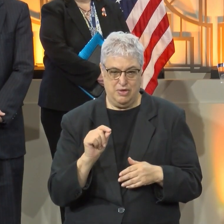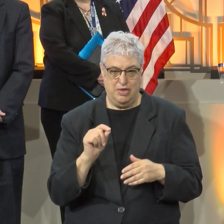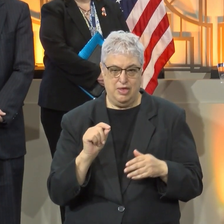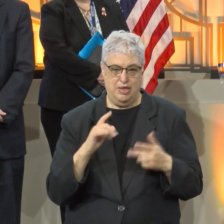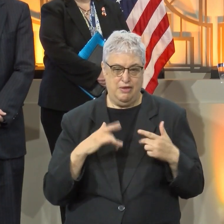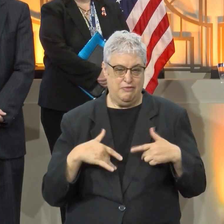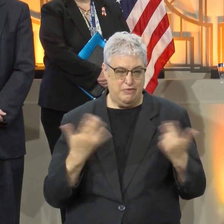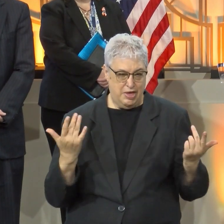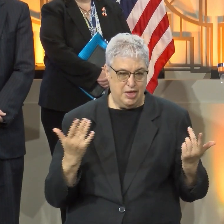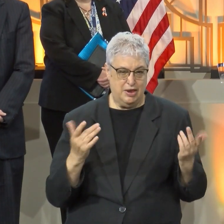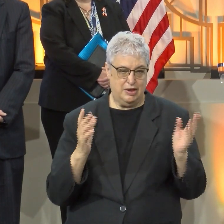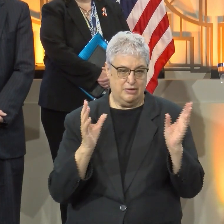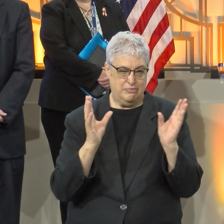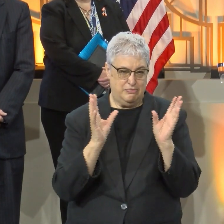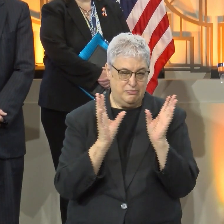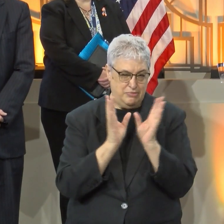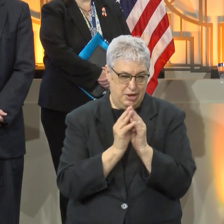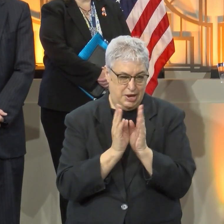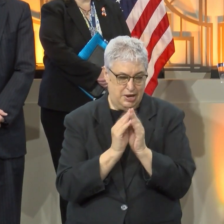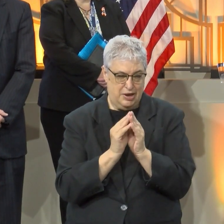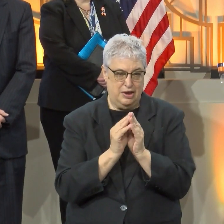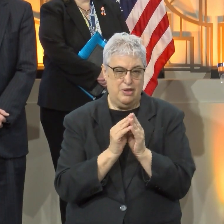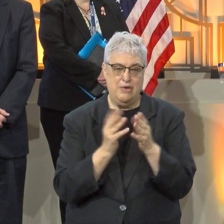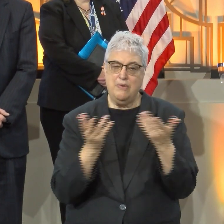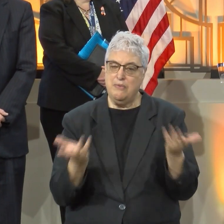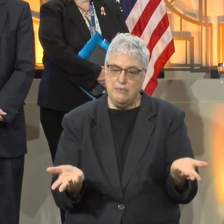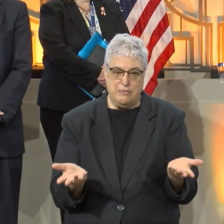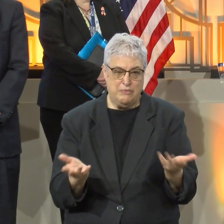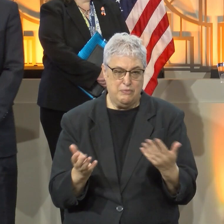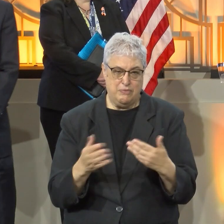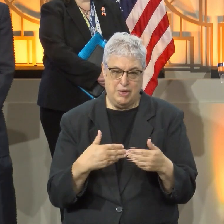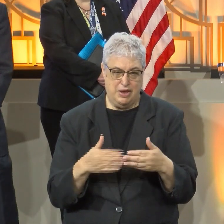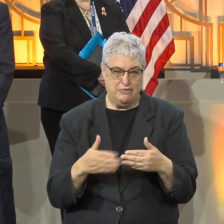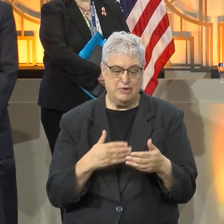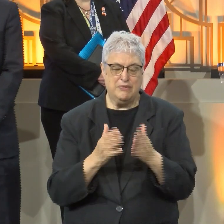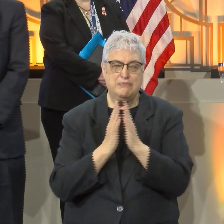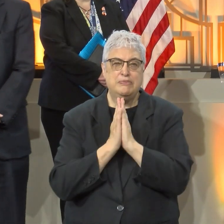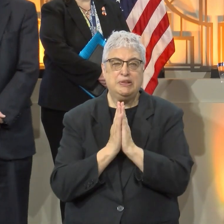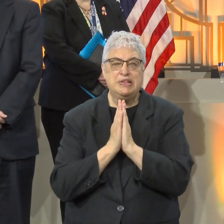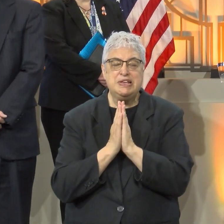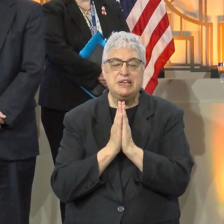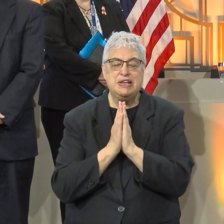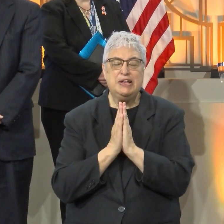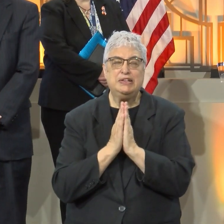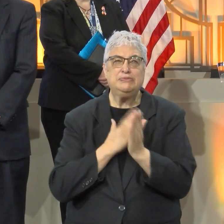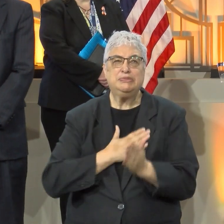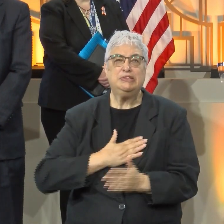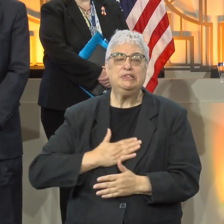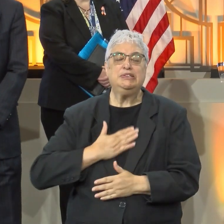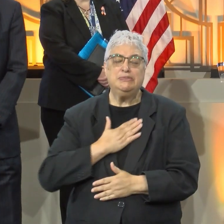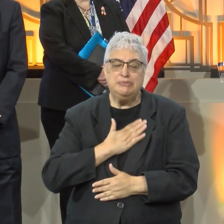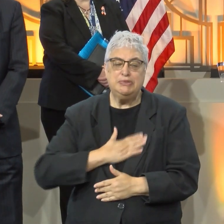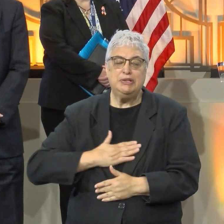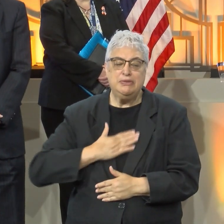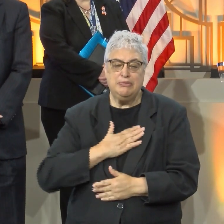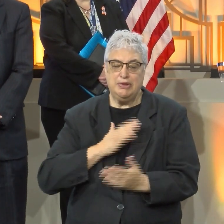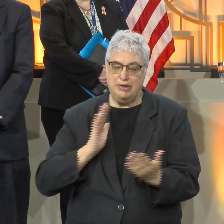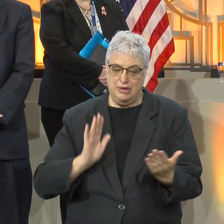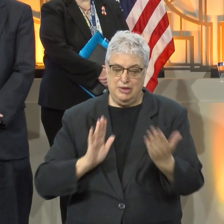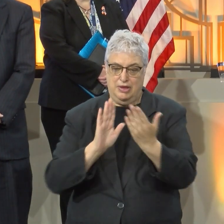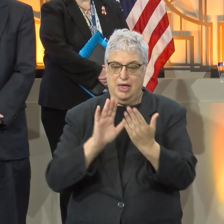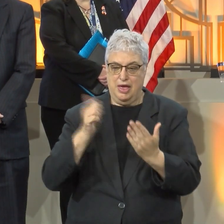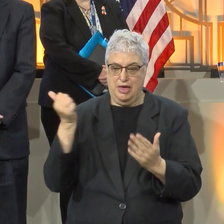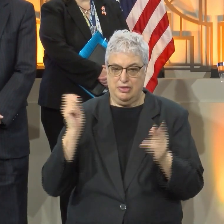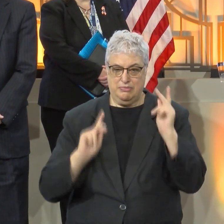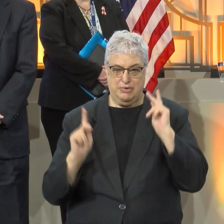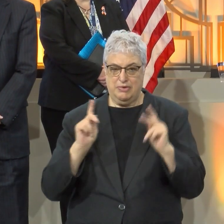event or meeting or wherever it may be, I'm asking people to please, if you're in the presence of someone